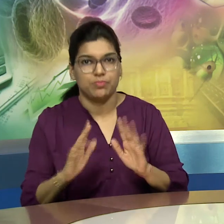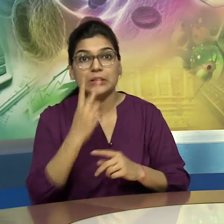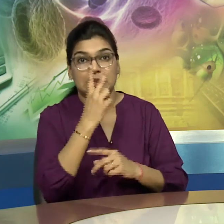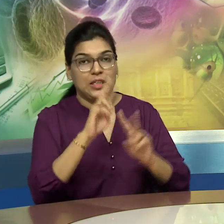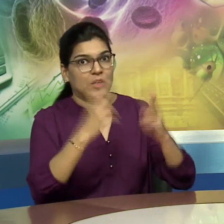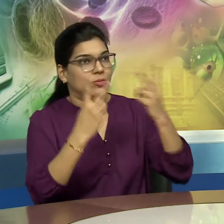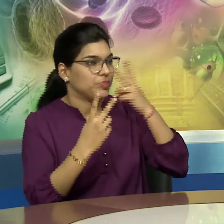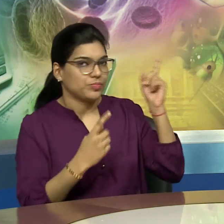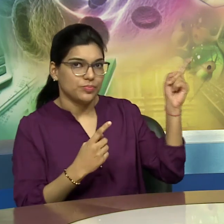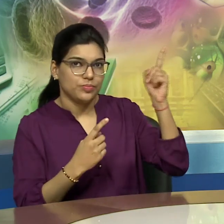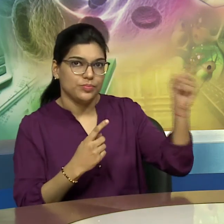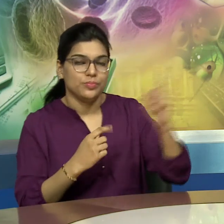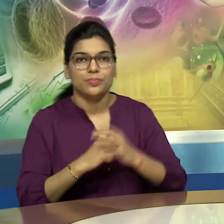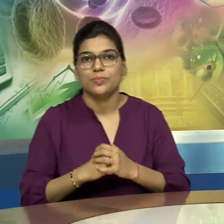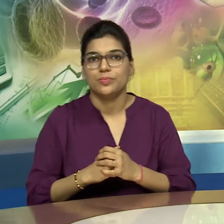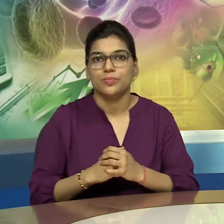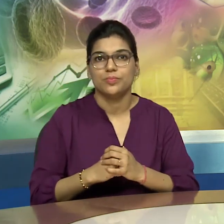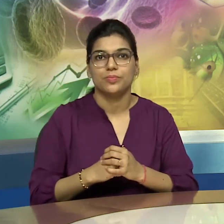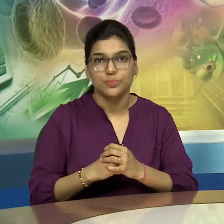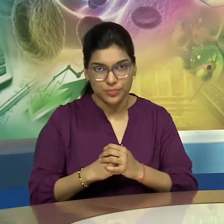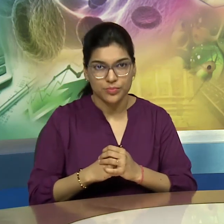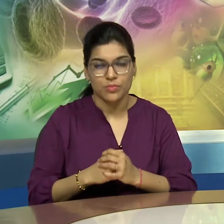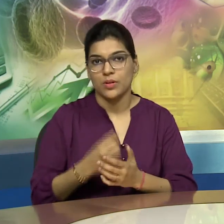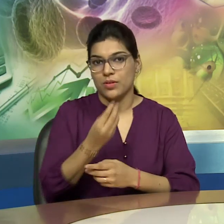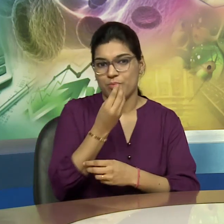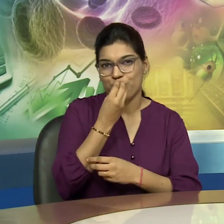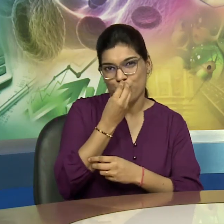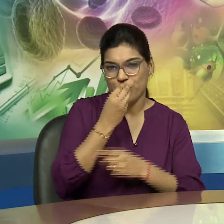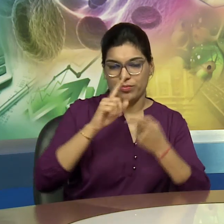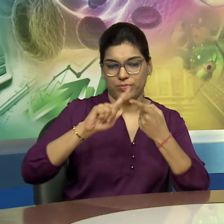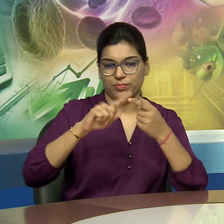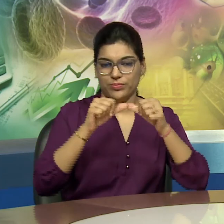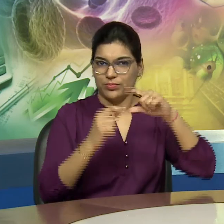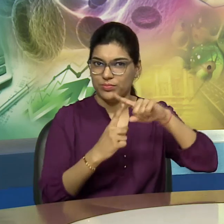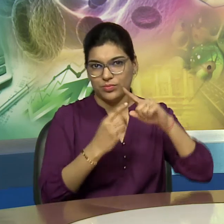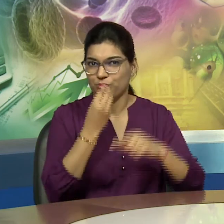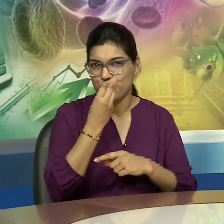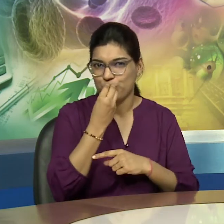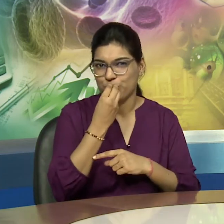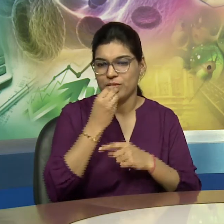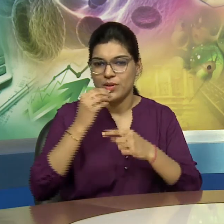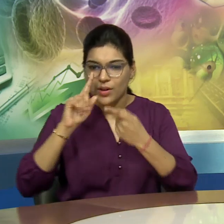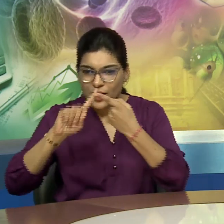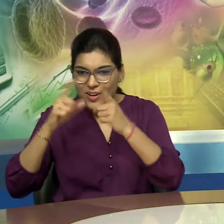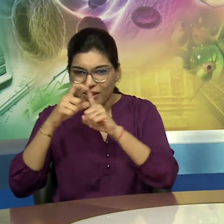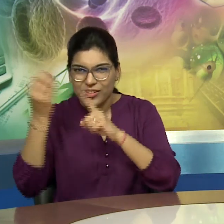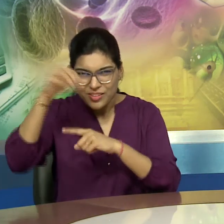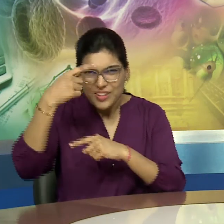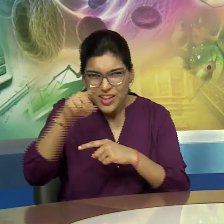the verbs with which you can use ed. Now, these are the verbs with which you need not use ed. These are